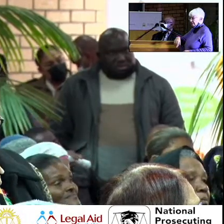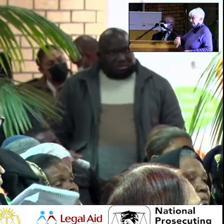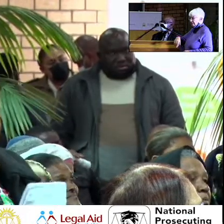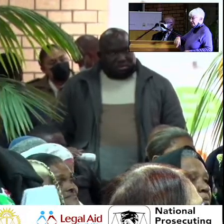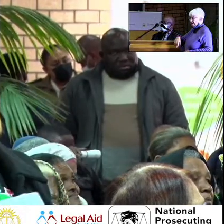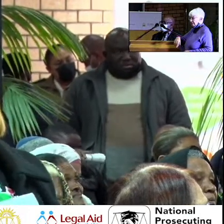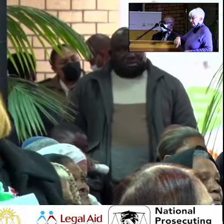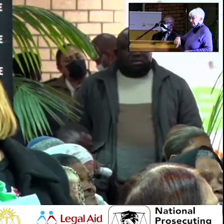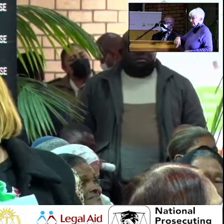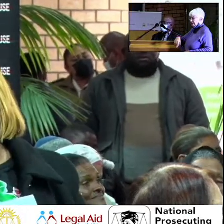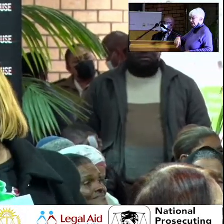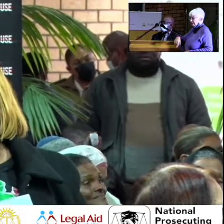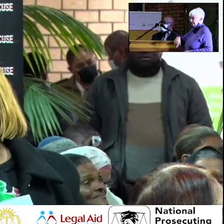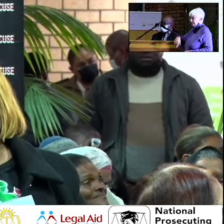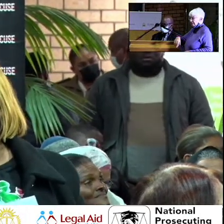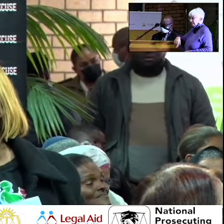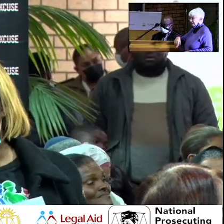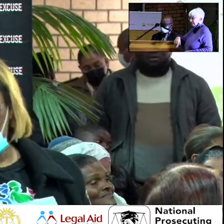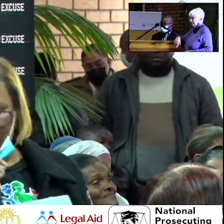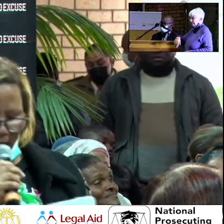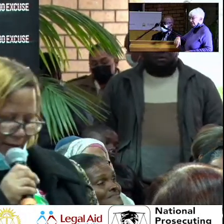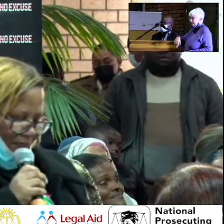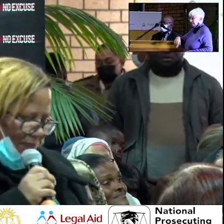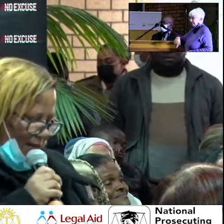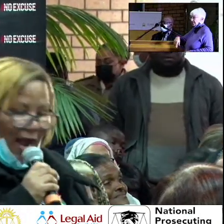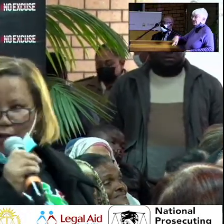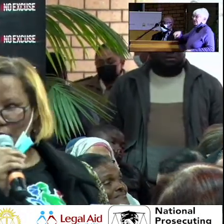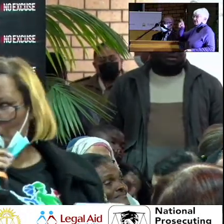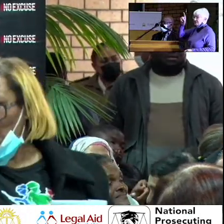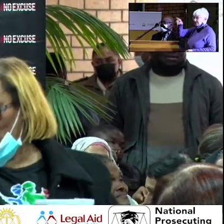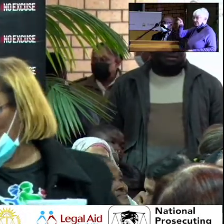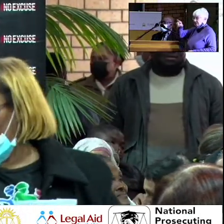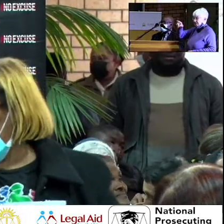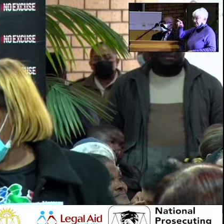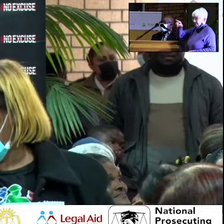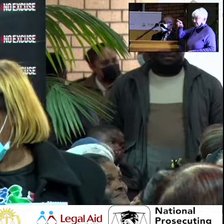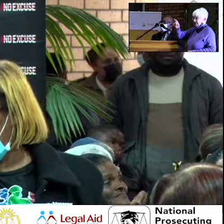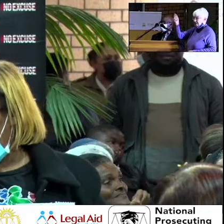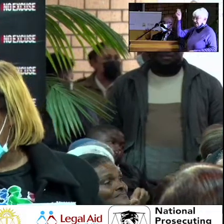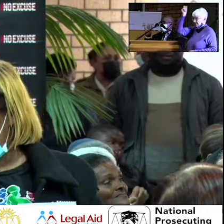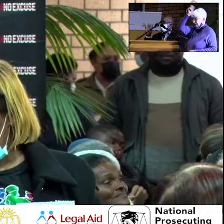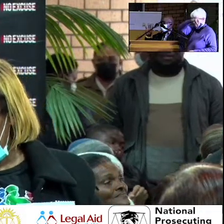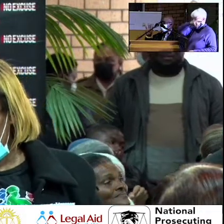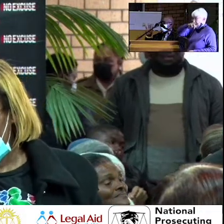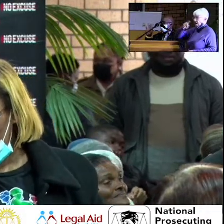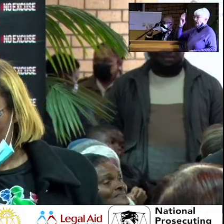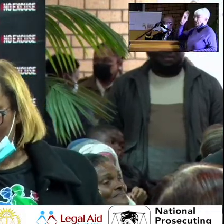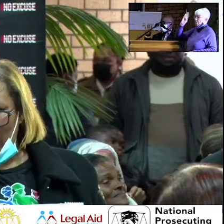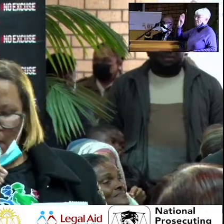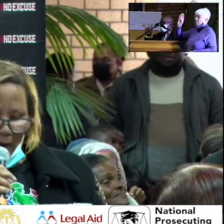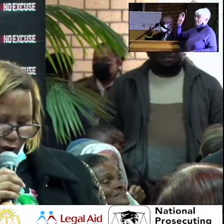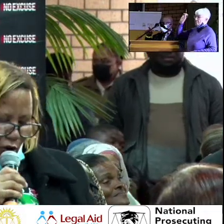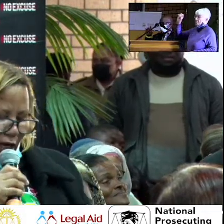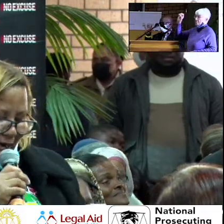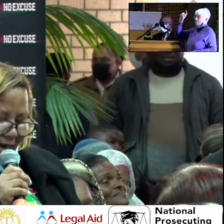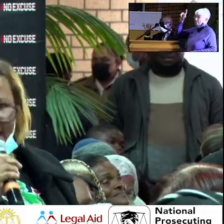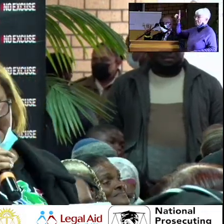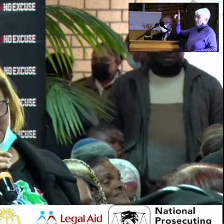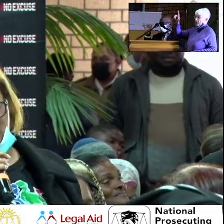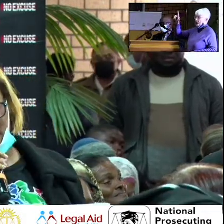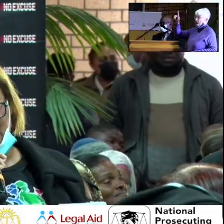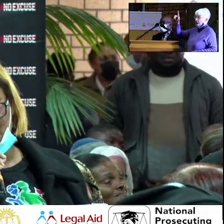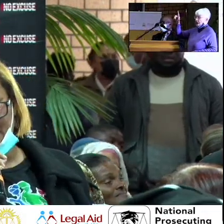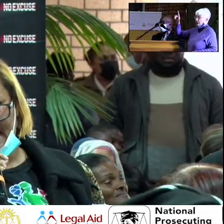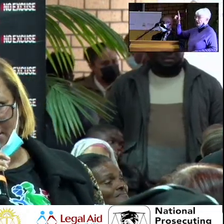want to raise my concerns on behalf of Belhar. I don't know who is here also from Belhar, but I want to raise